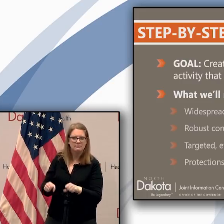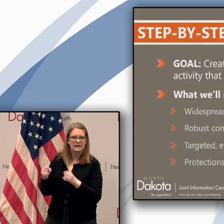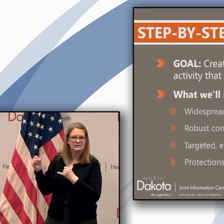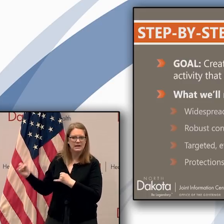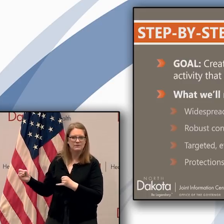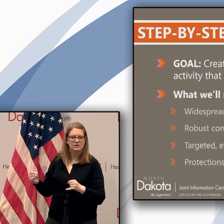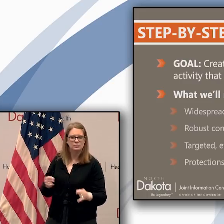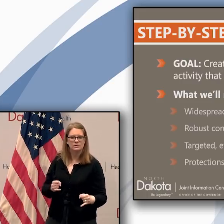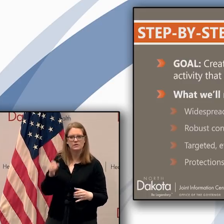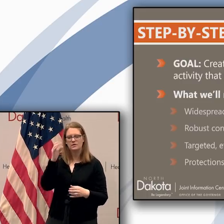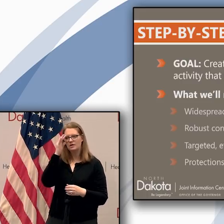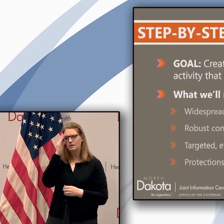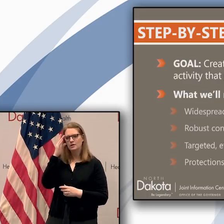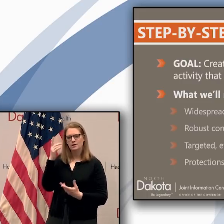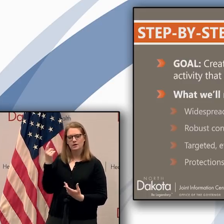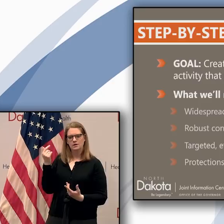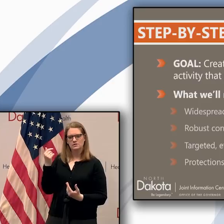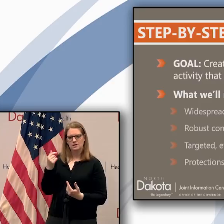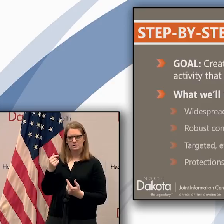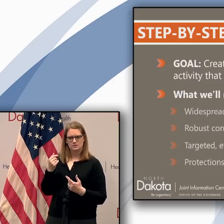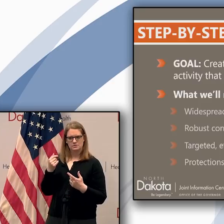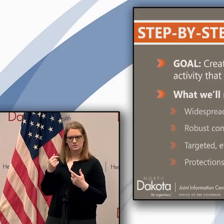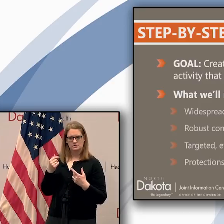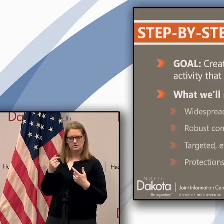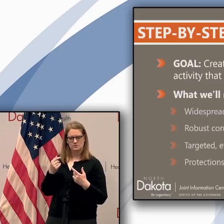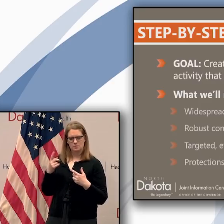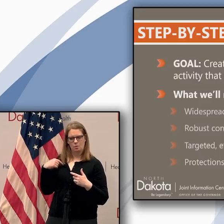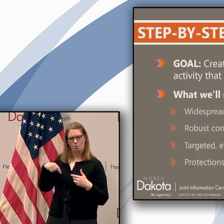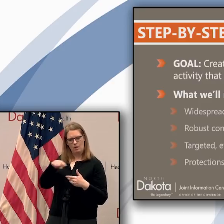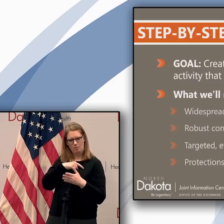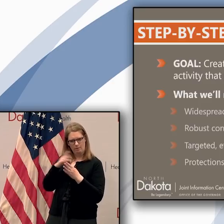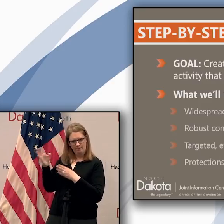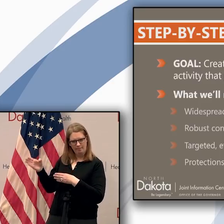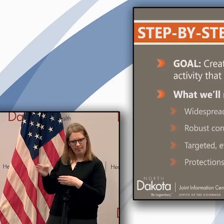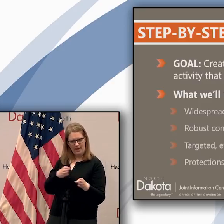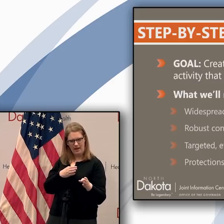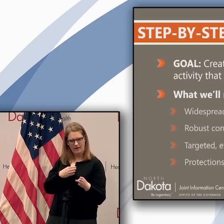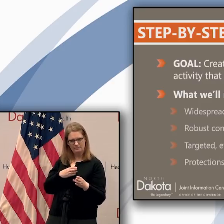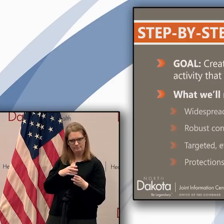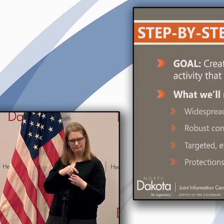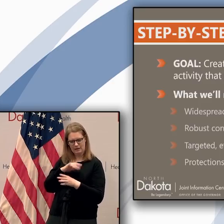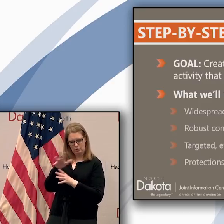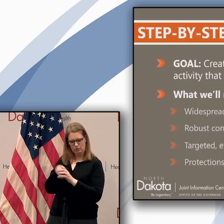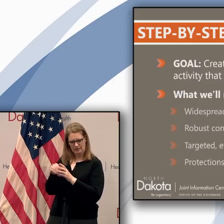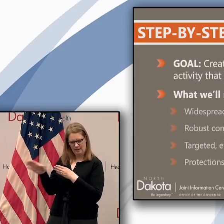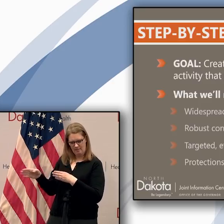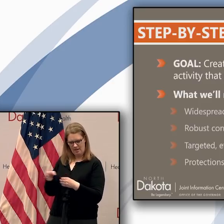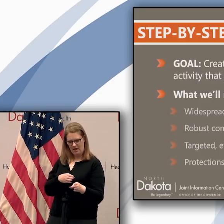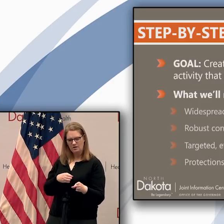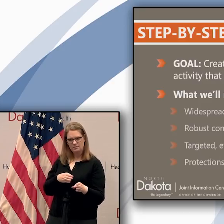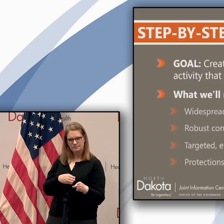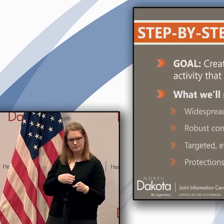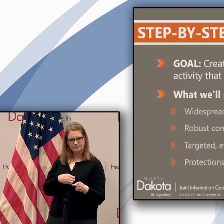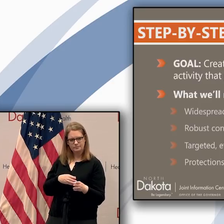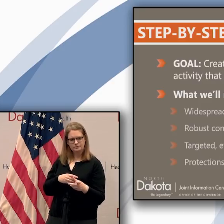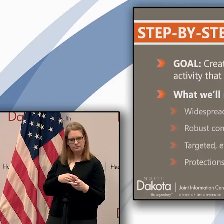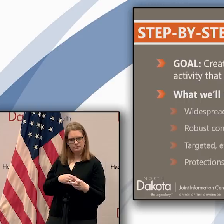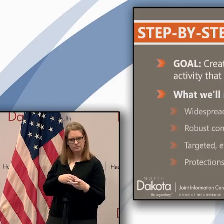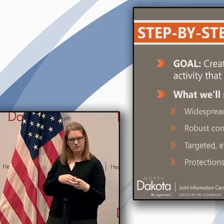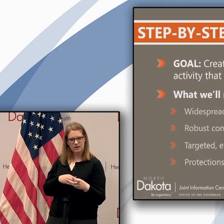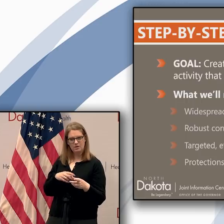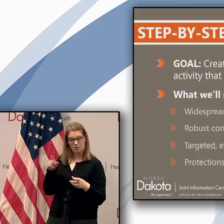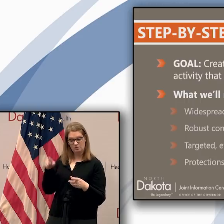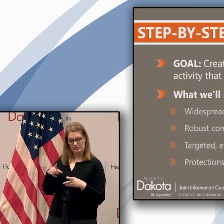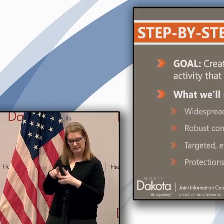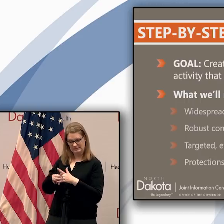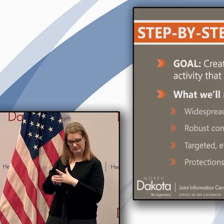And so as we think about that, we'll plan all of that into that. But there are certain things that we need to have when we do